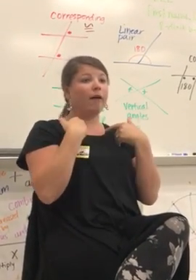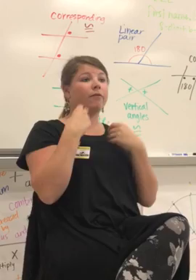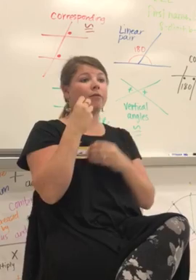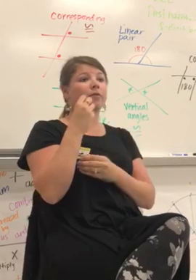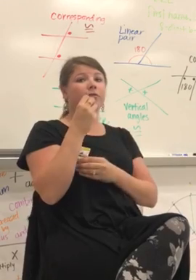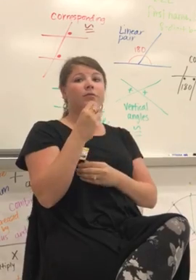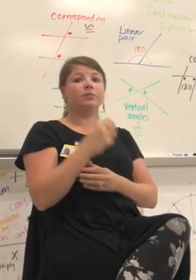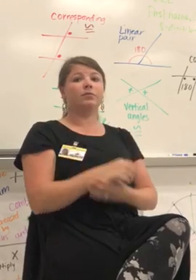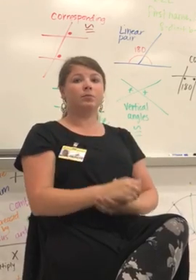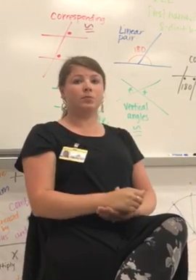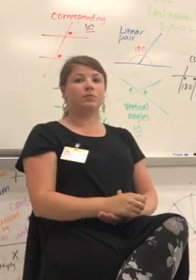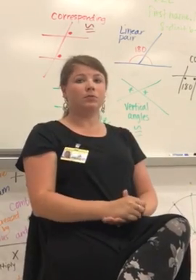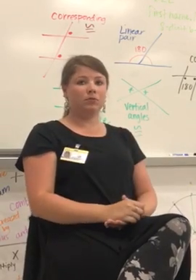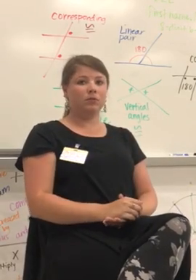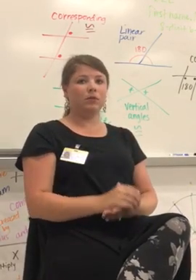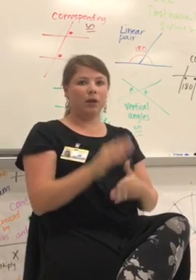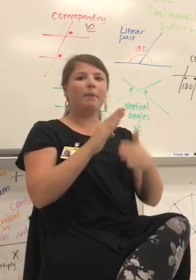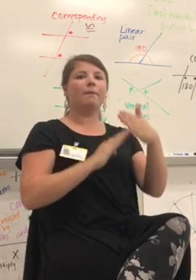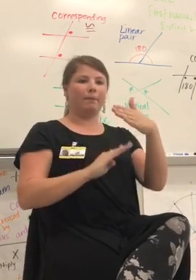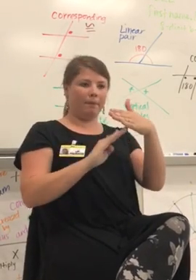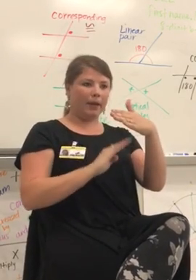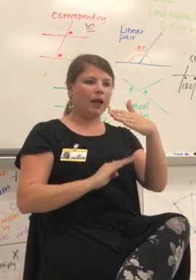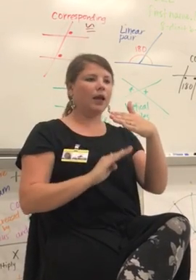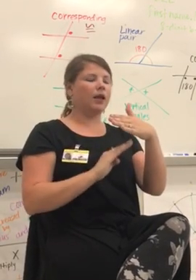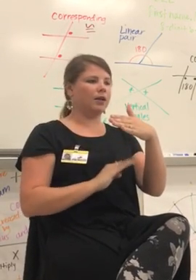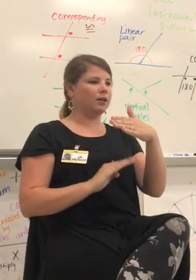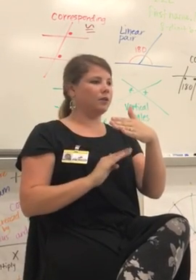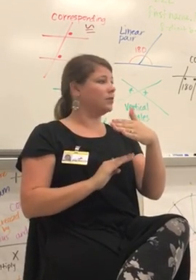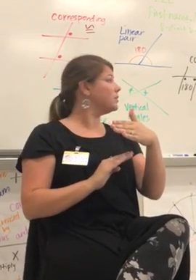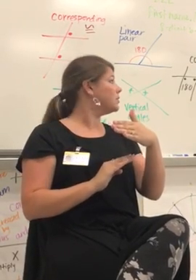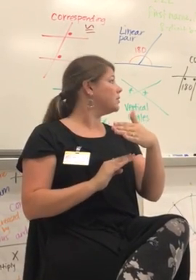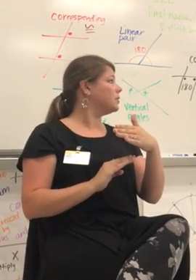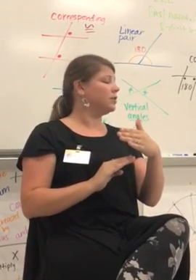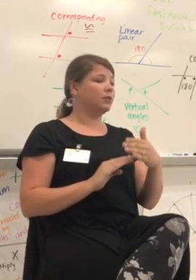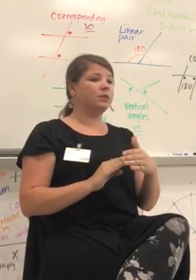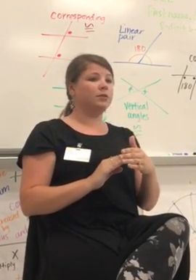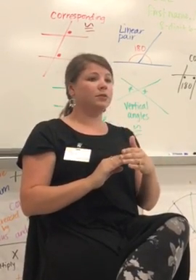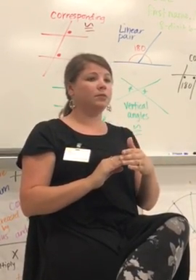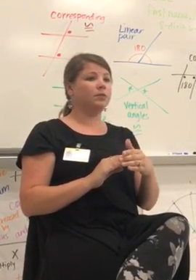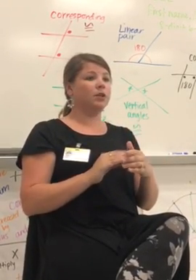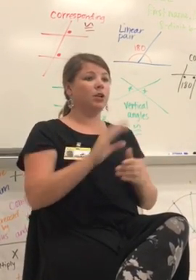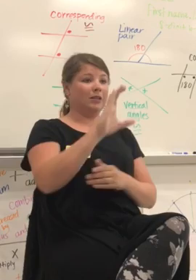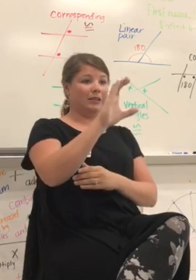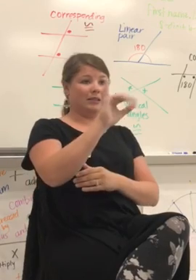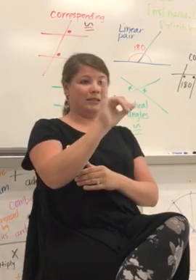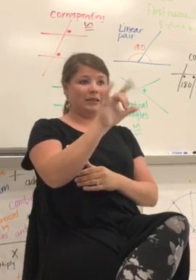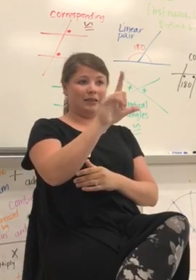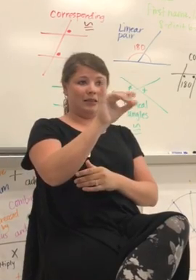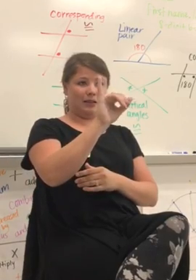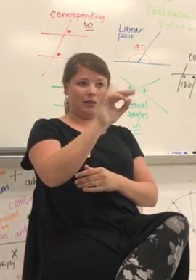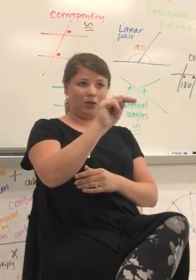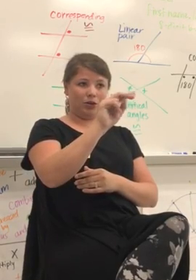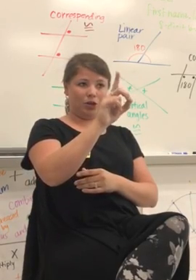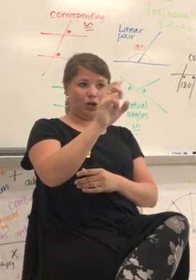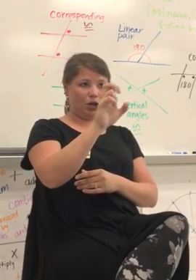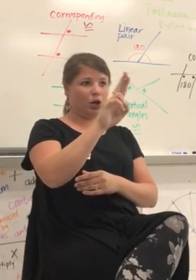All right, let's look at number 2. A cylinder has a radius of 4 feet and a height of 15. What's